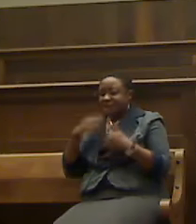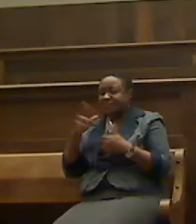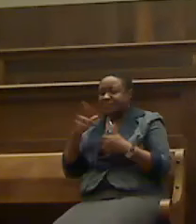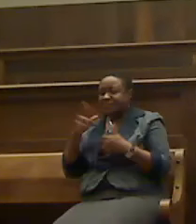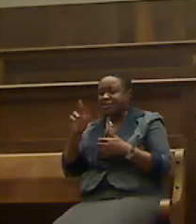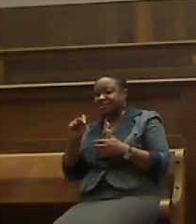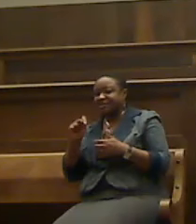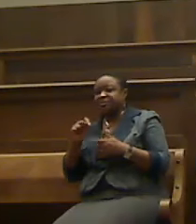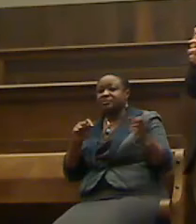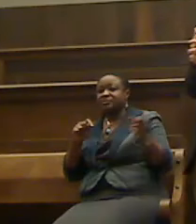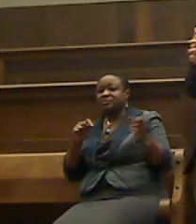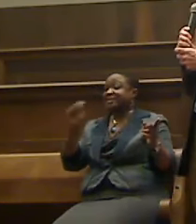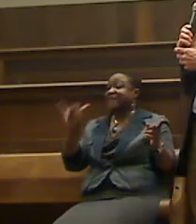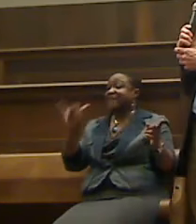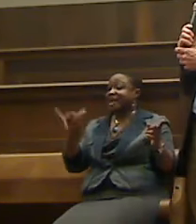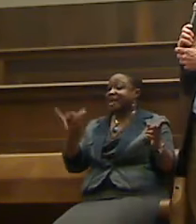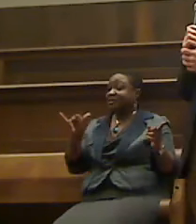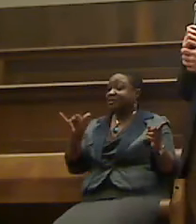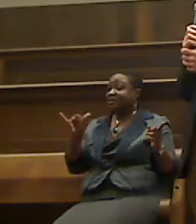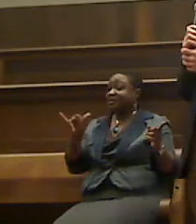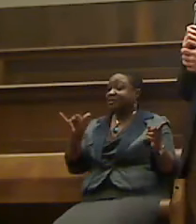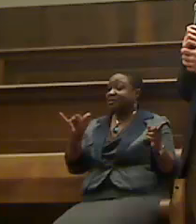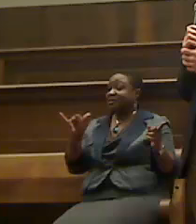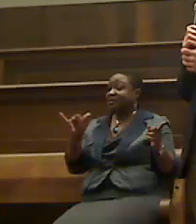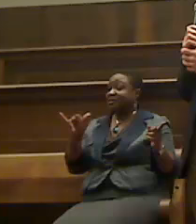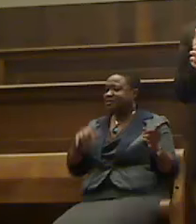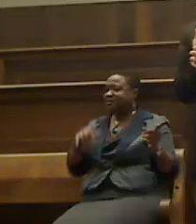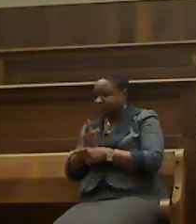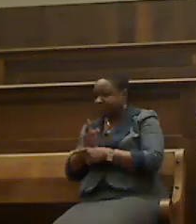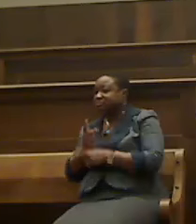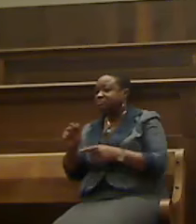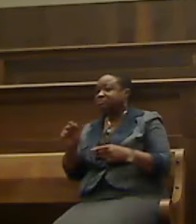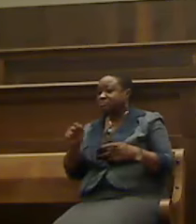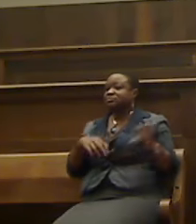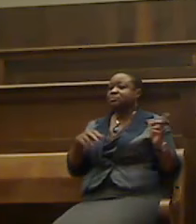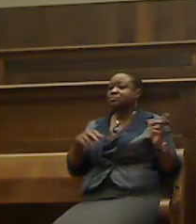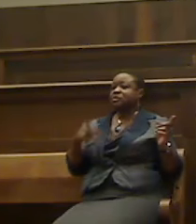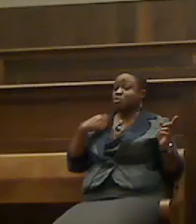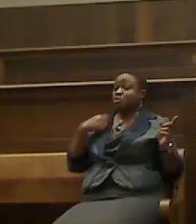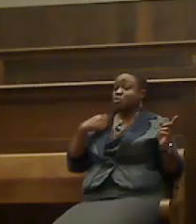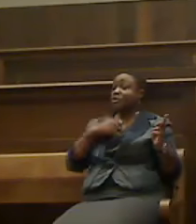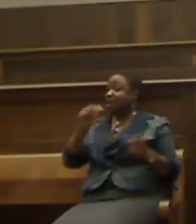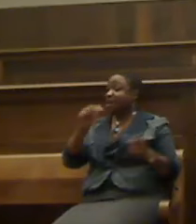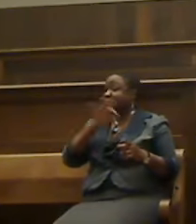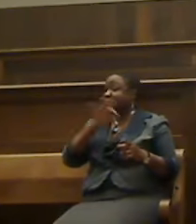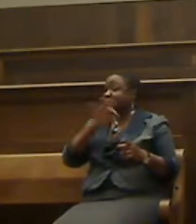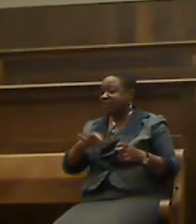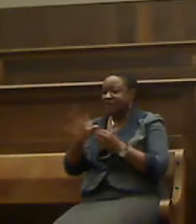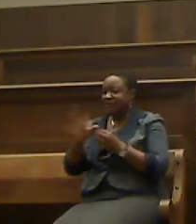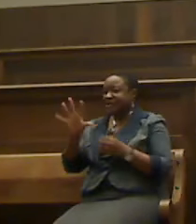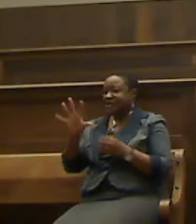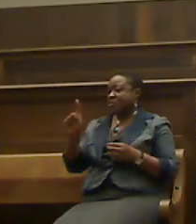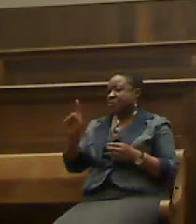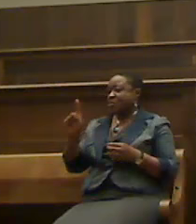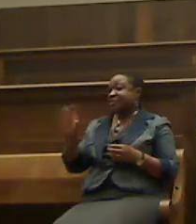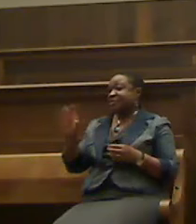So Sally makes an excellent point about the animal feed. We are a nonprofit organization, 501c3. You can make a donation